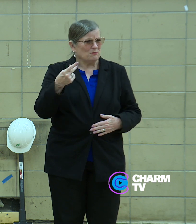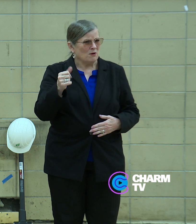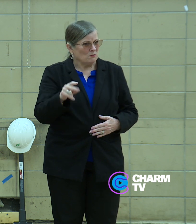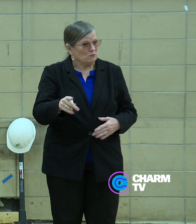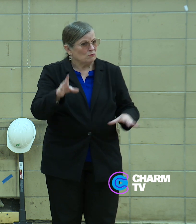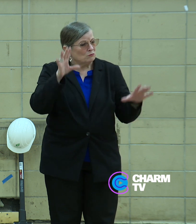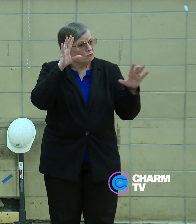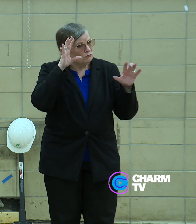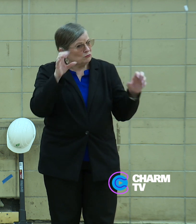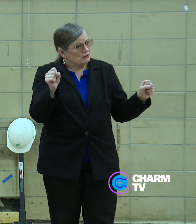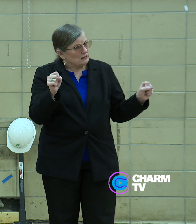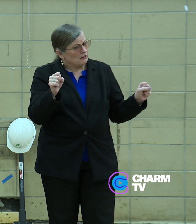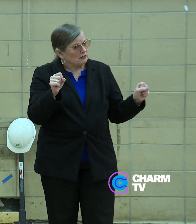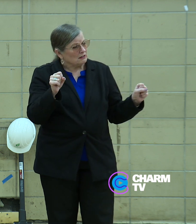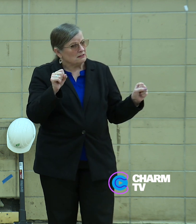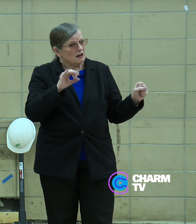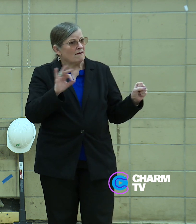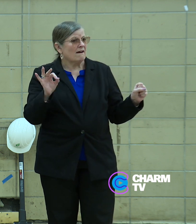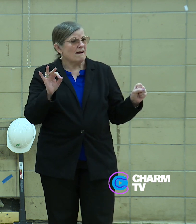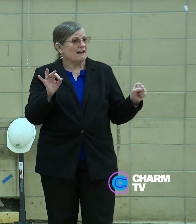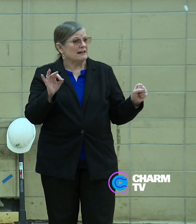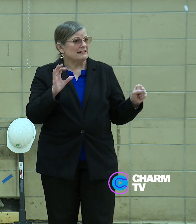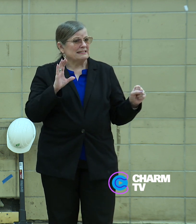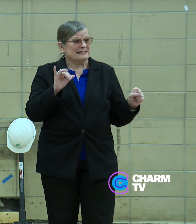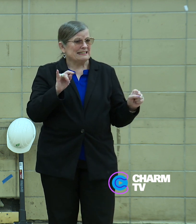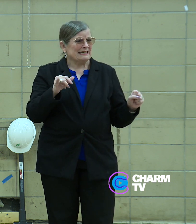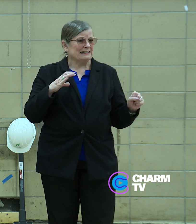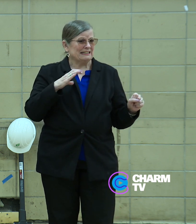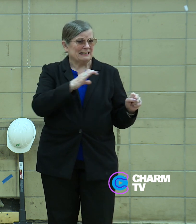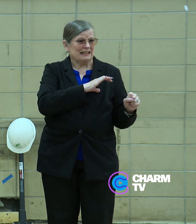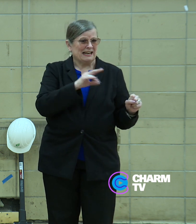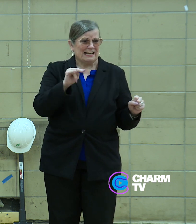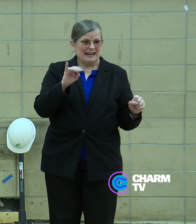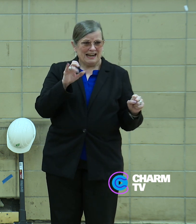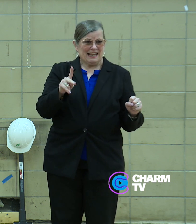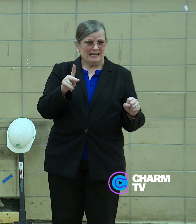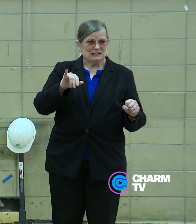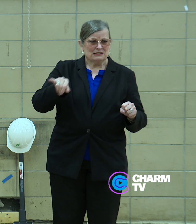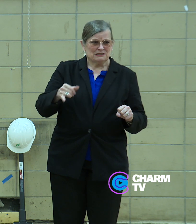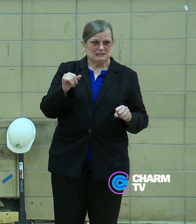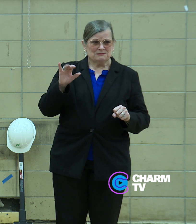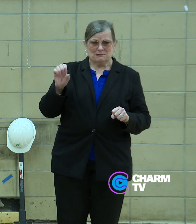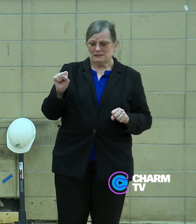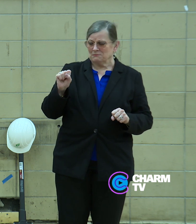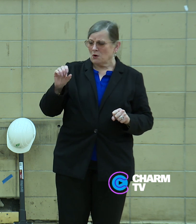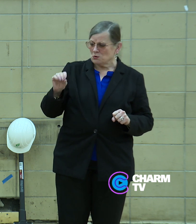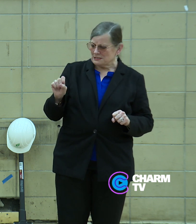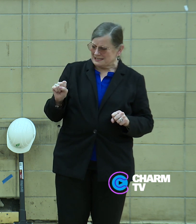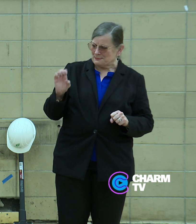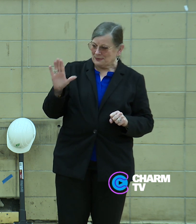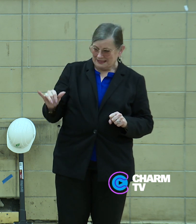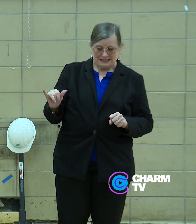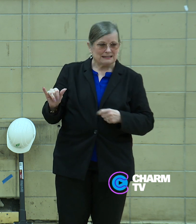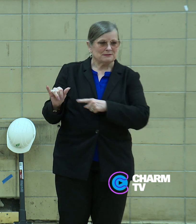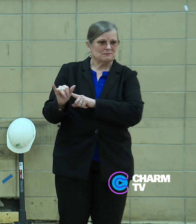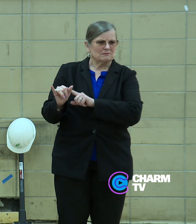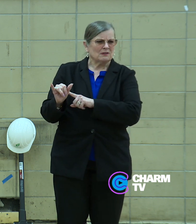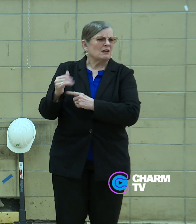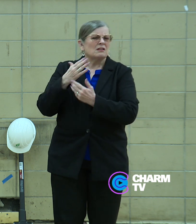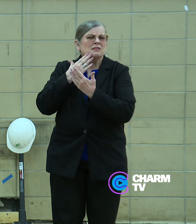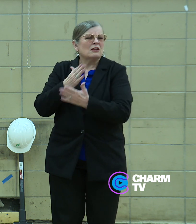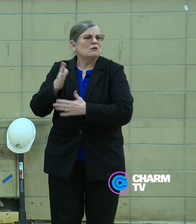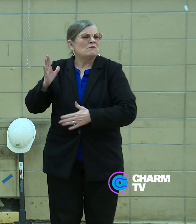President of the City Council, Nick J. Mosby. I also want to stop to thank former